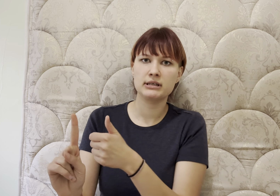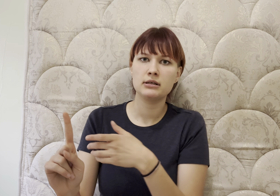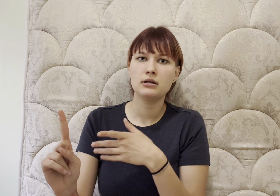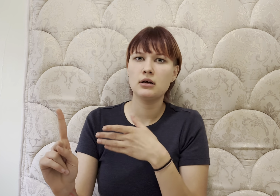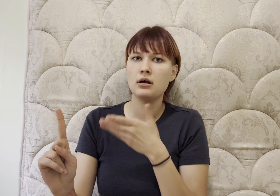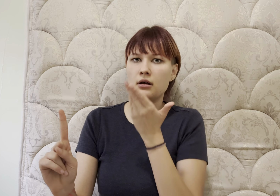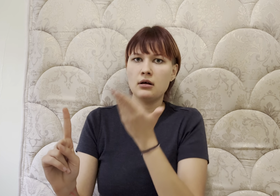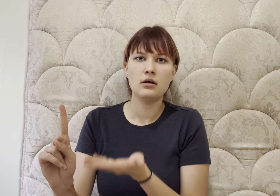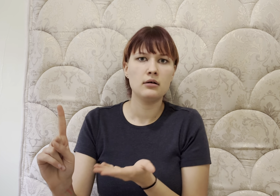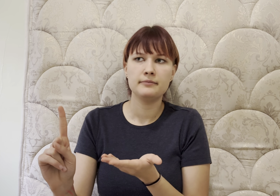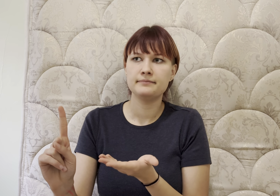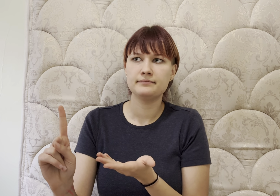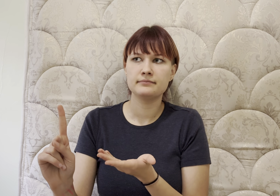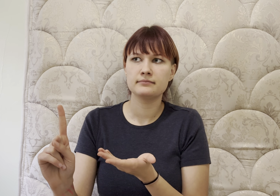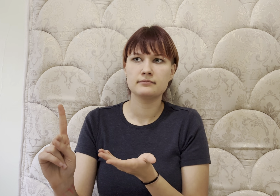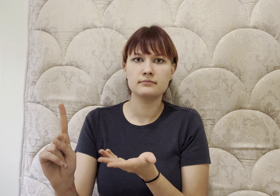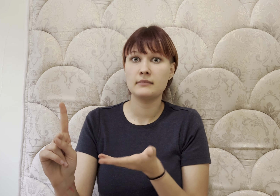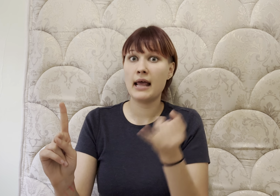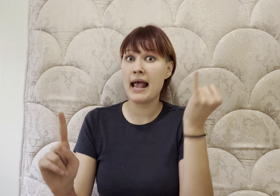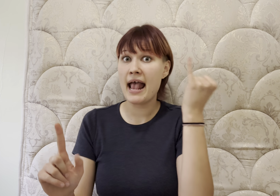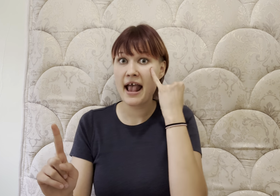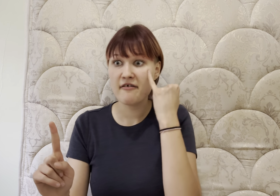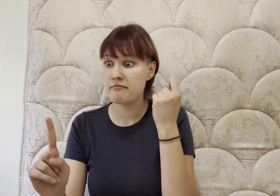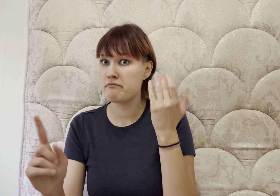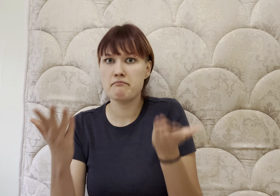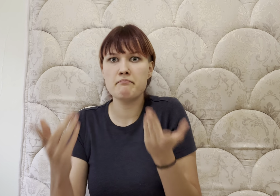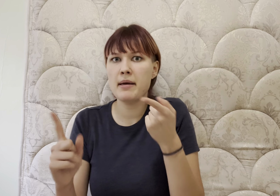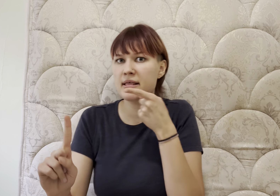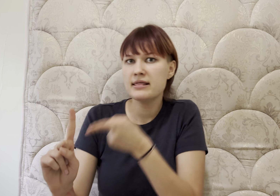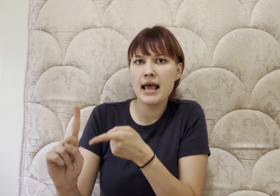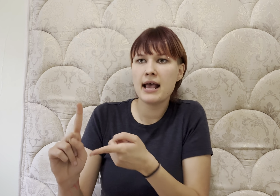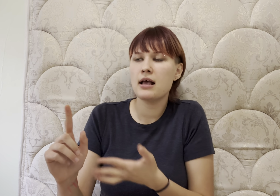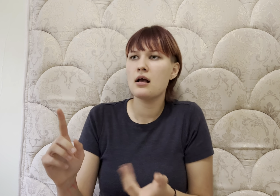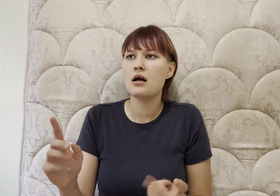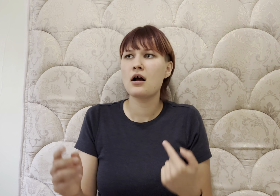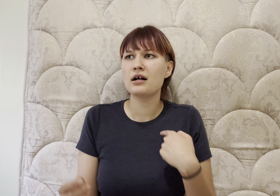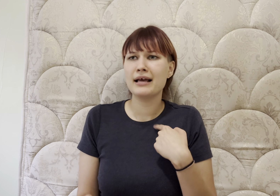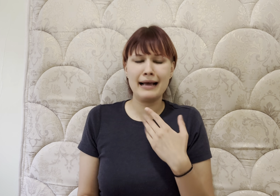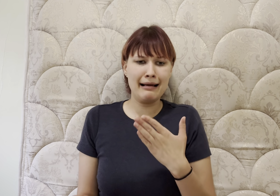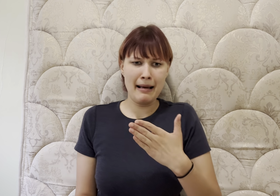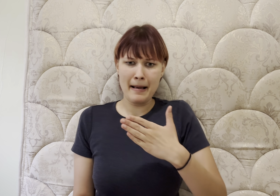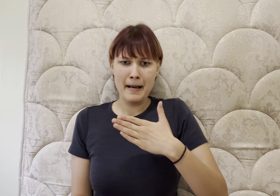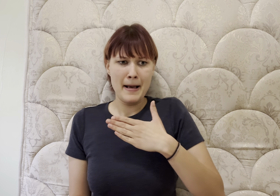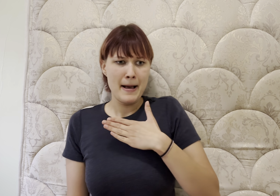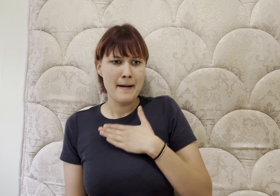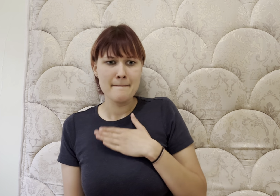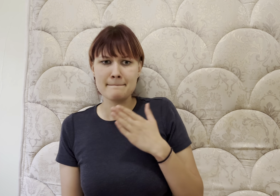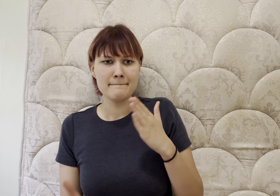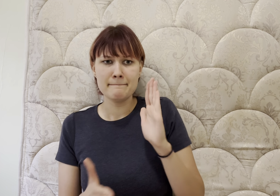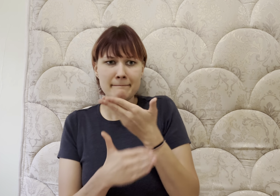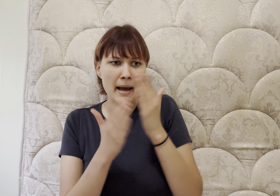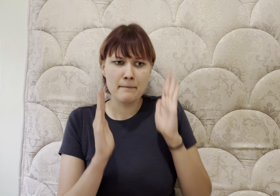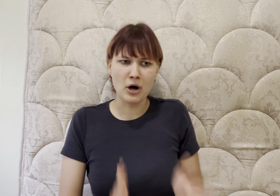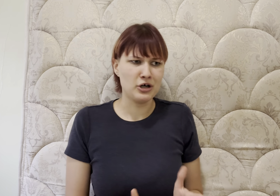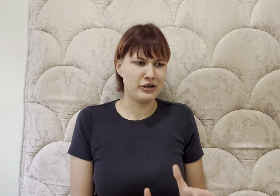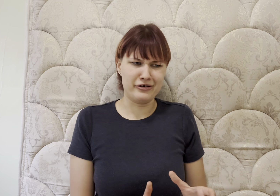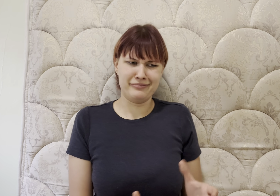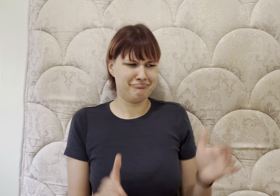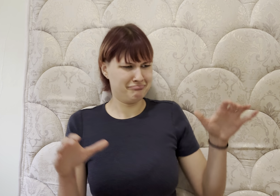way, but I don't actually know what they're feeling or thinking unless I ask them. So DBT therapy works for